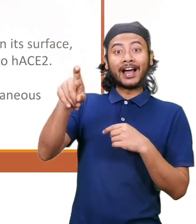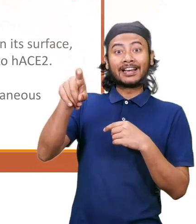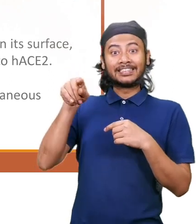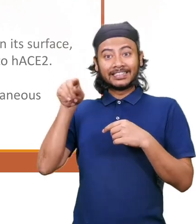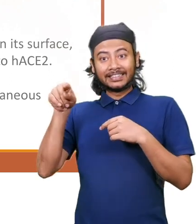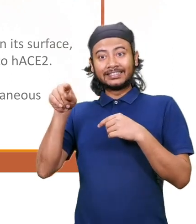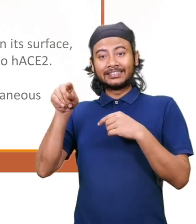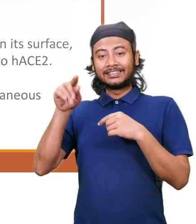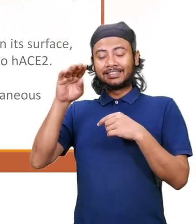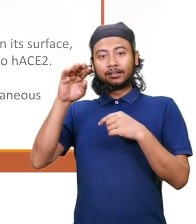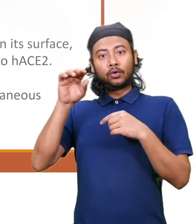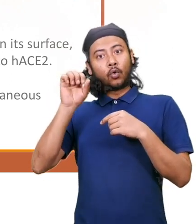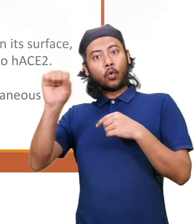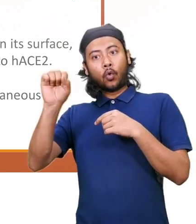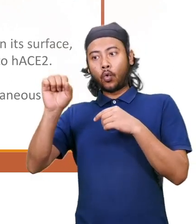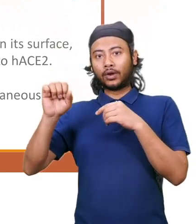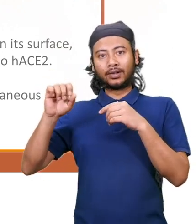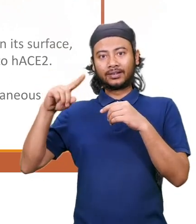receptor,